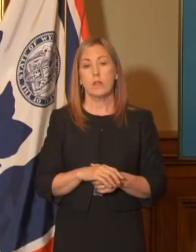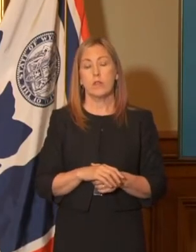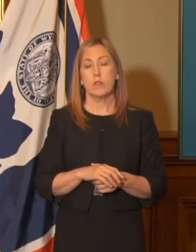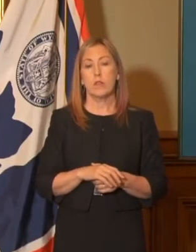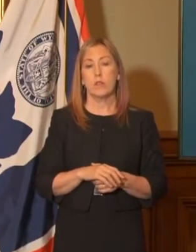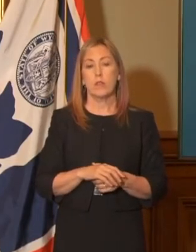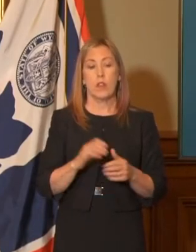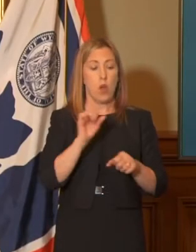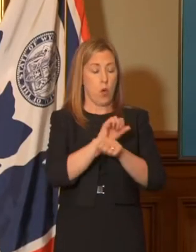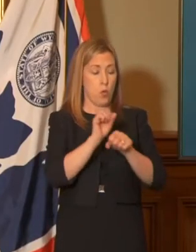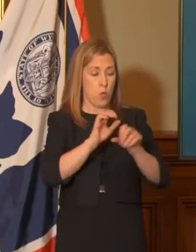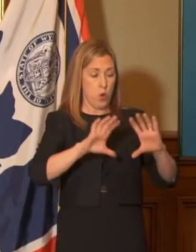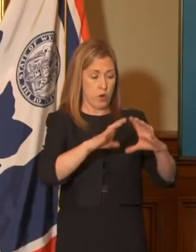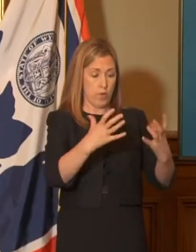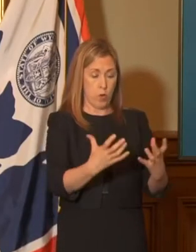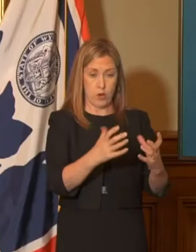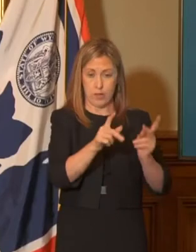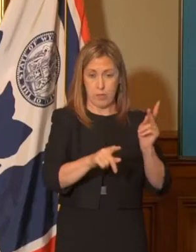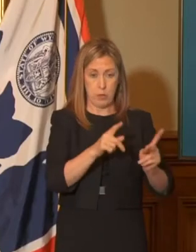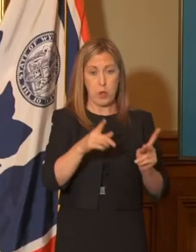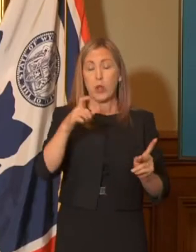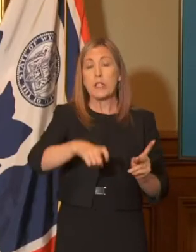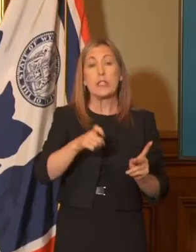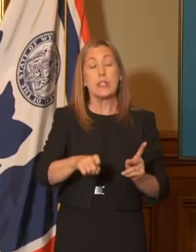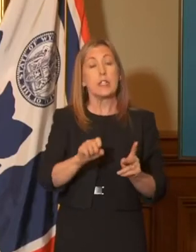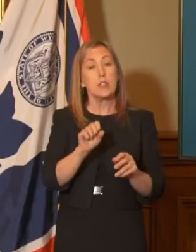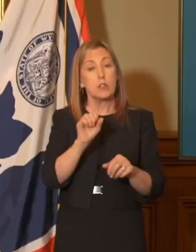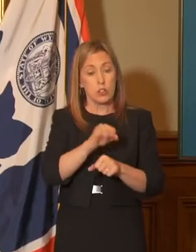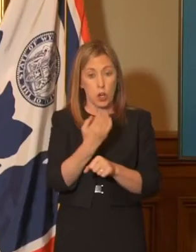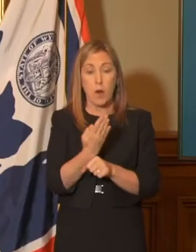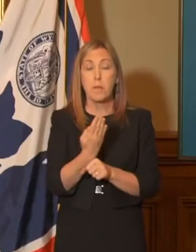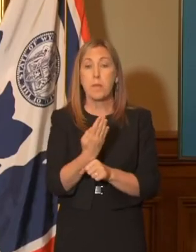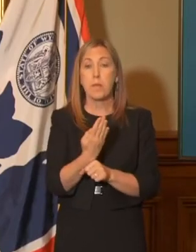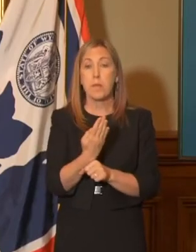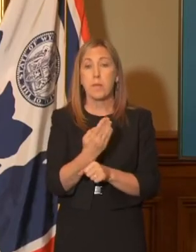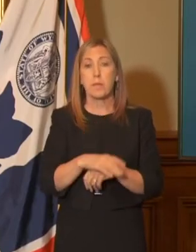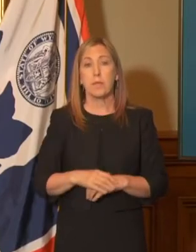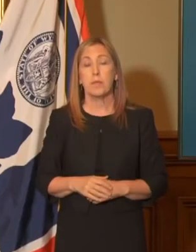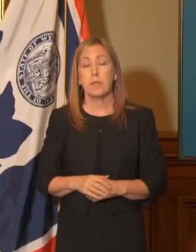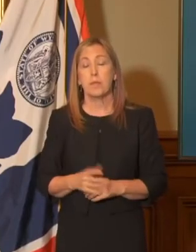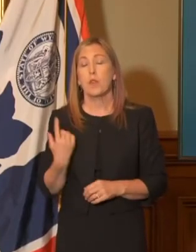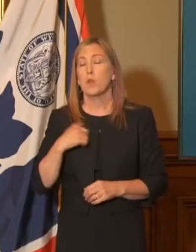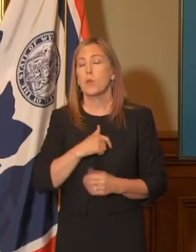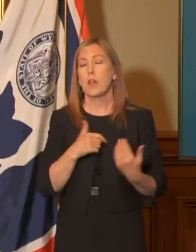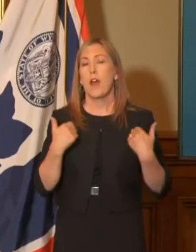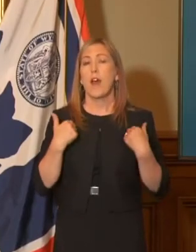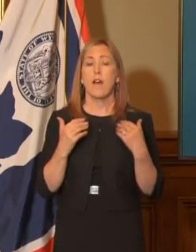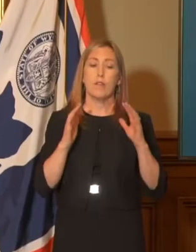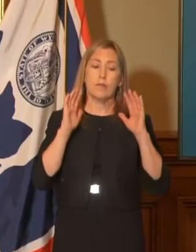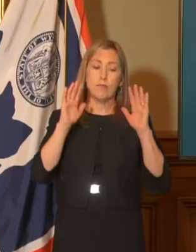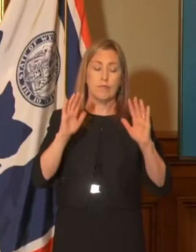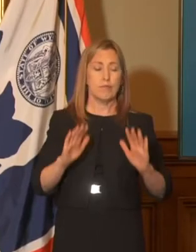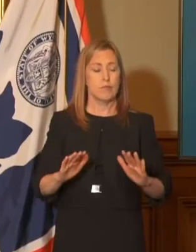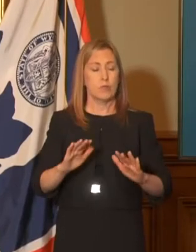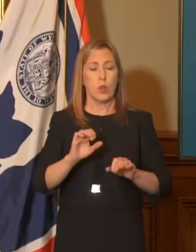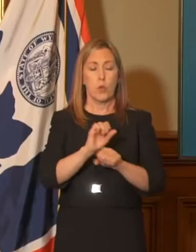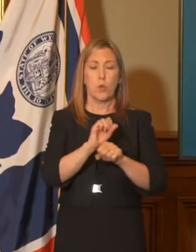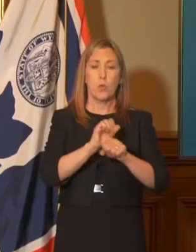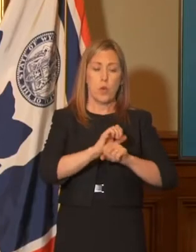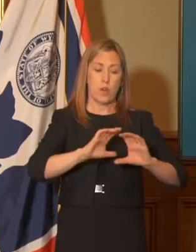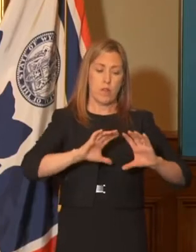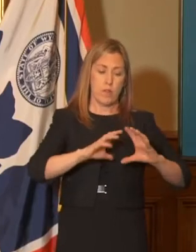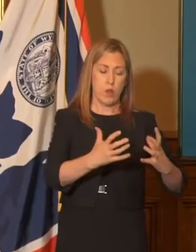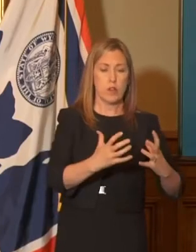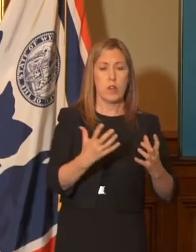workforce needs jobs. We have a great workforce. We want to make sure that we have